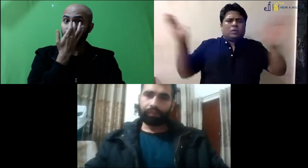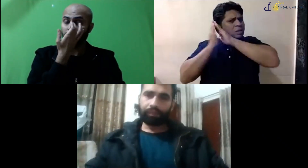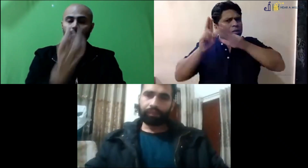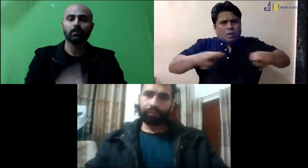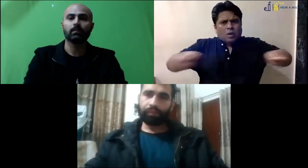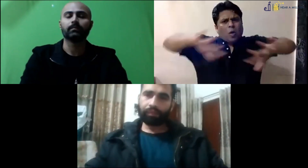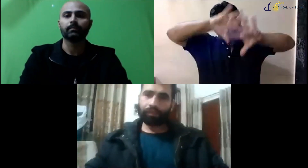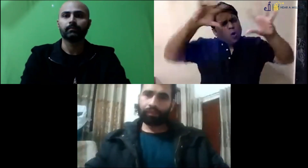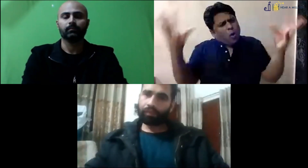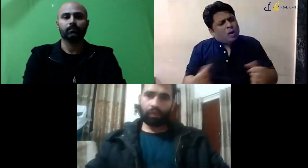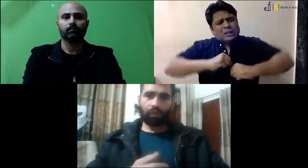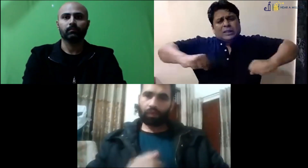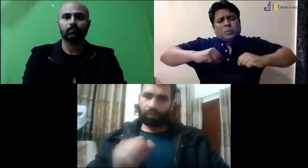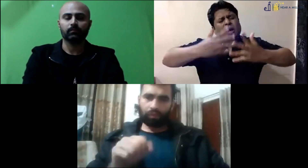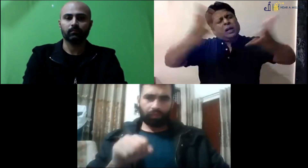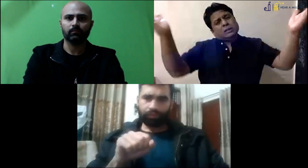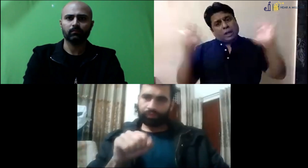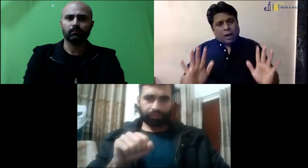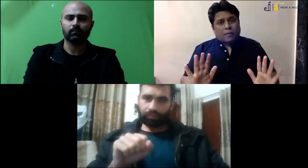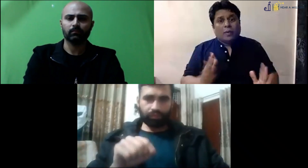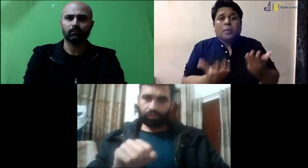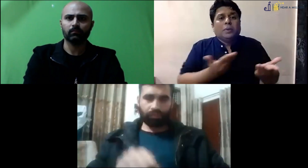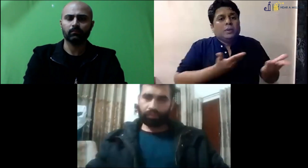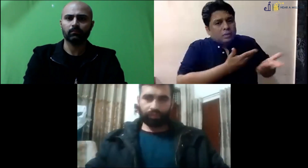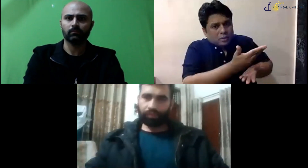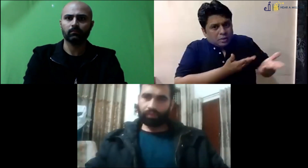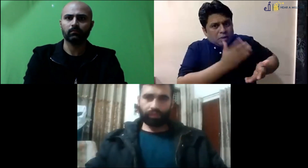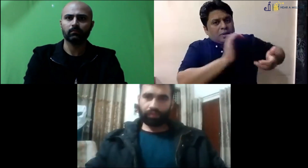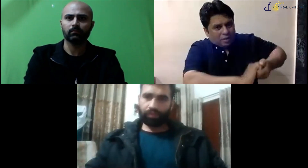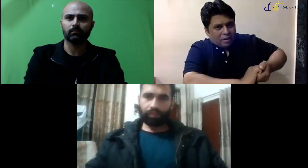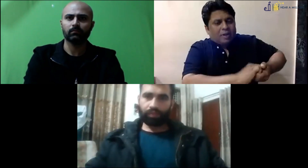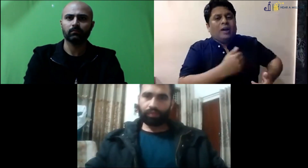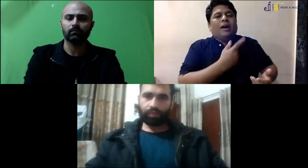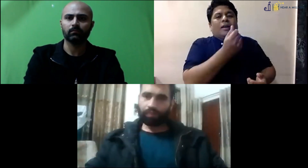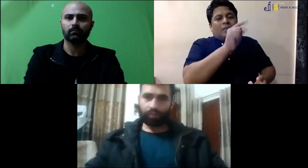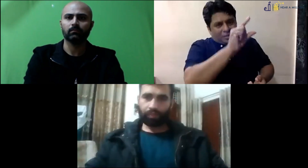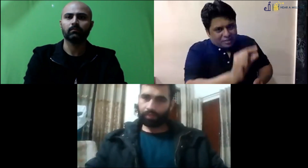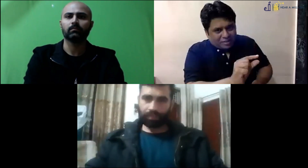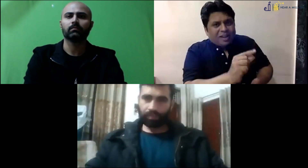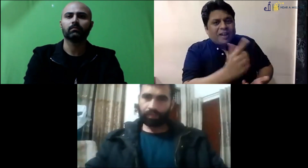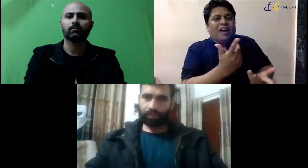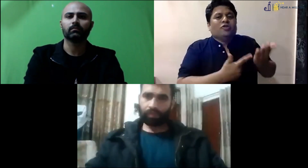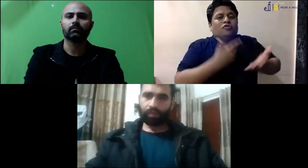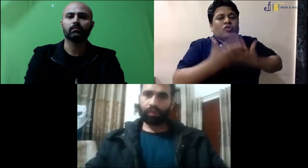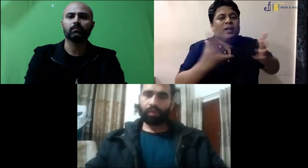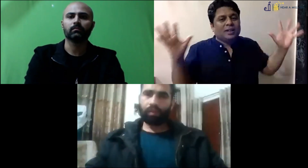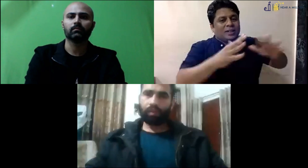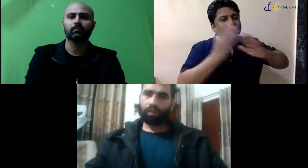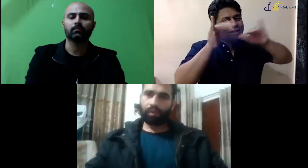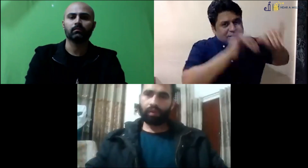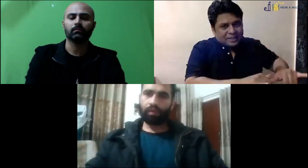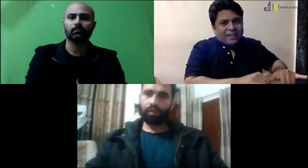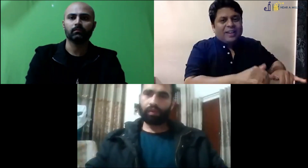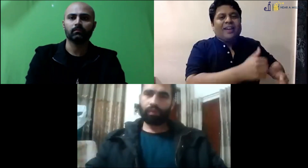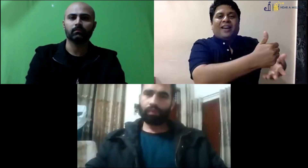right? The space they have and people could stay over there. It's a huge space, correct? So it's cheaper